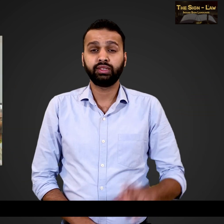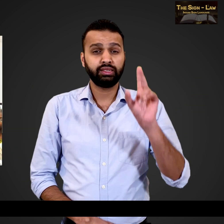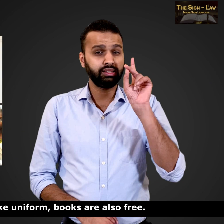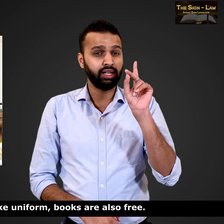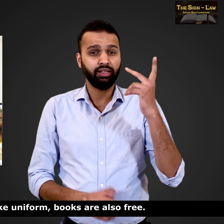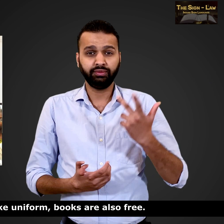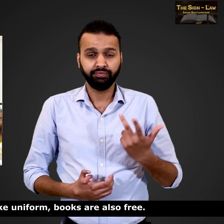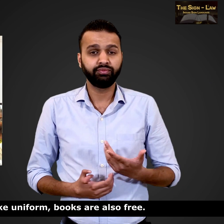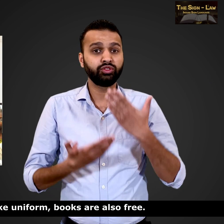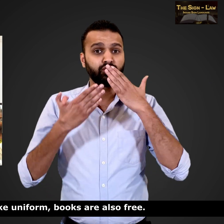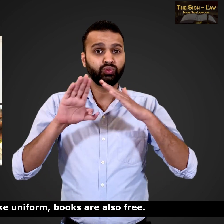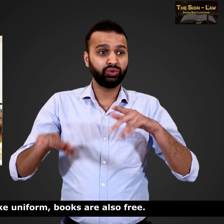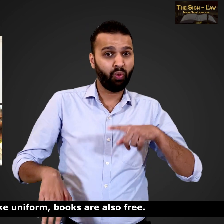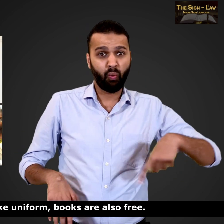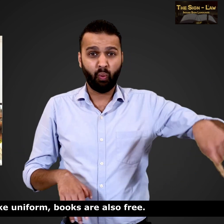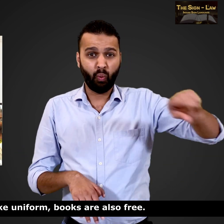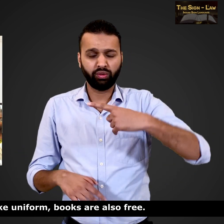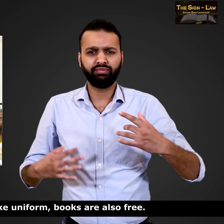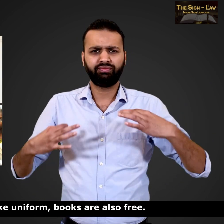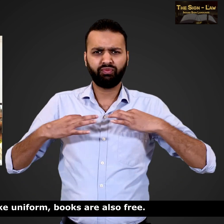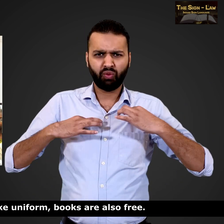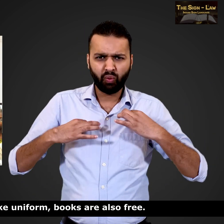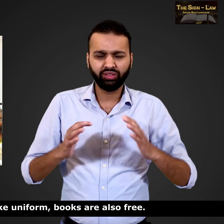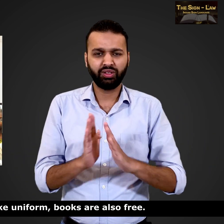Other school expenses like uniform, books are also free.